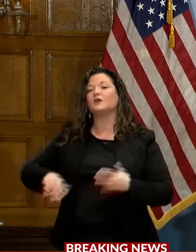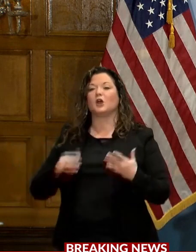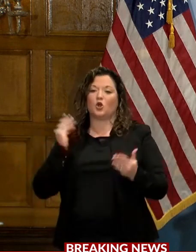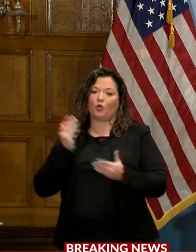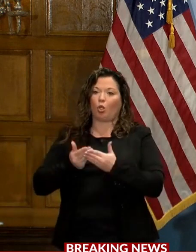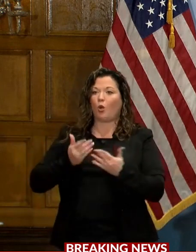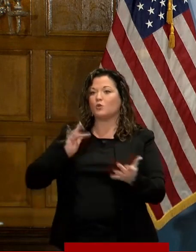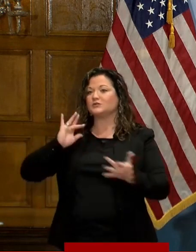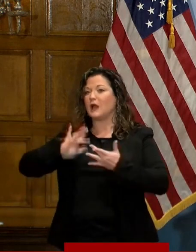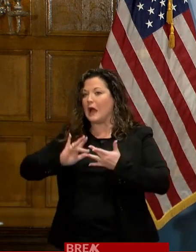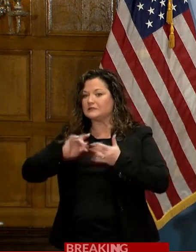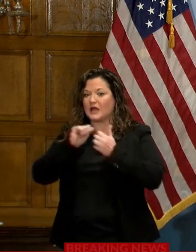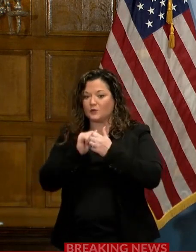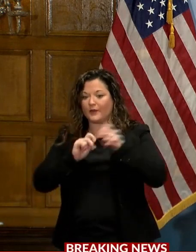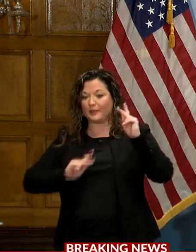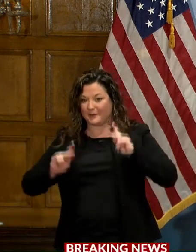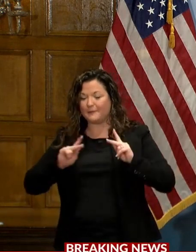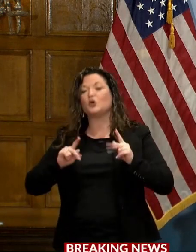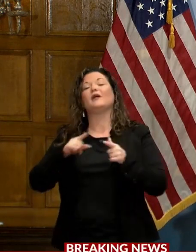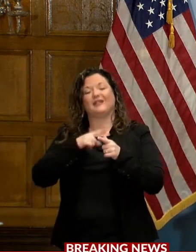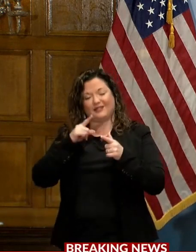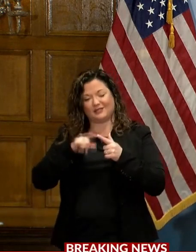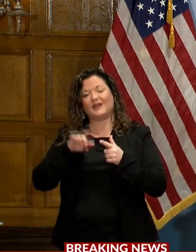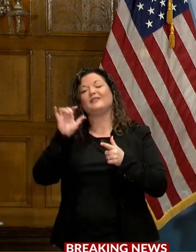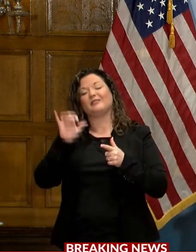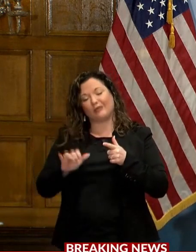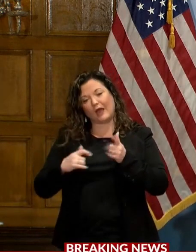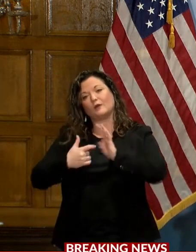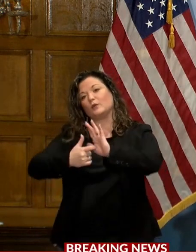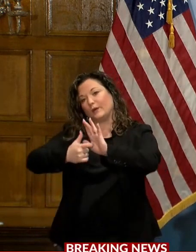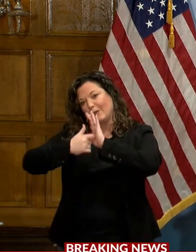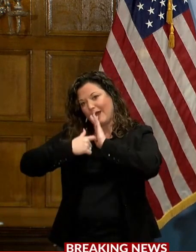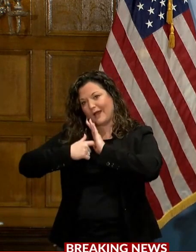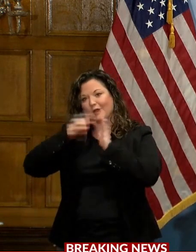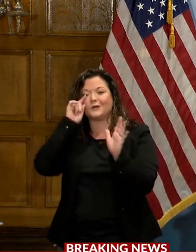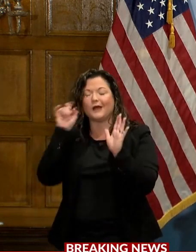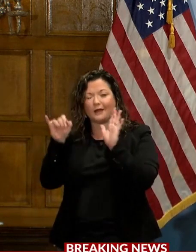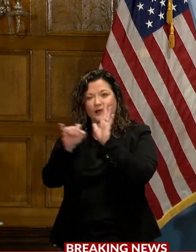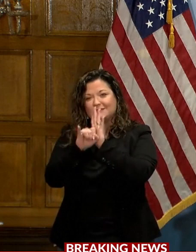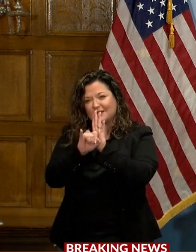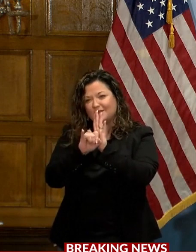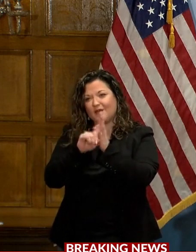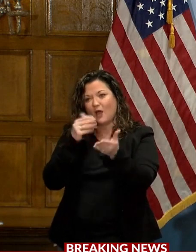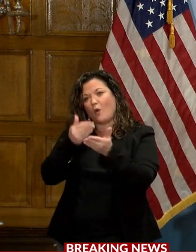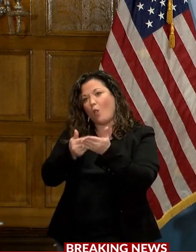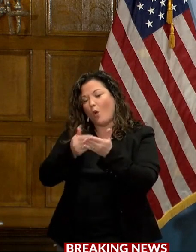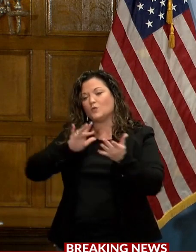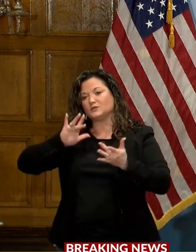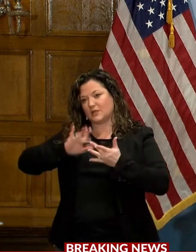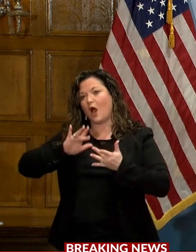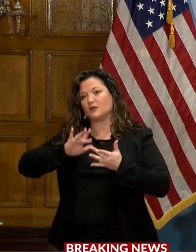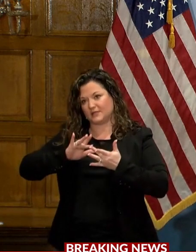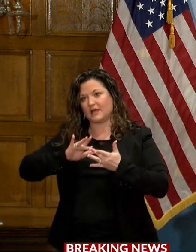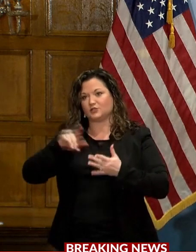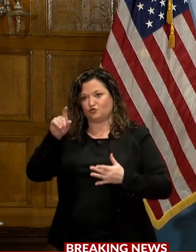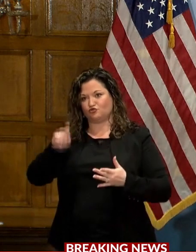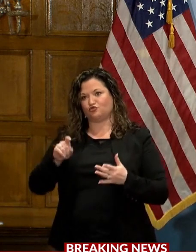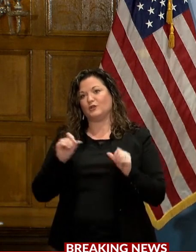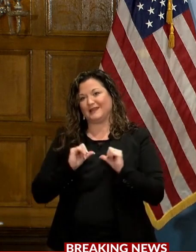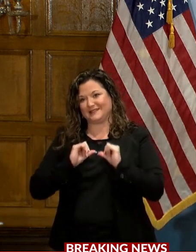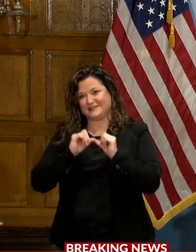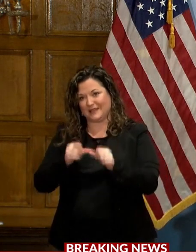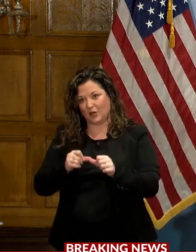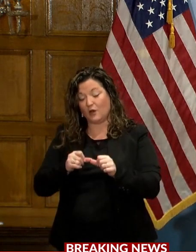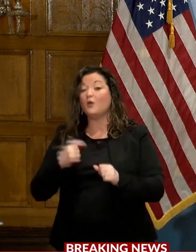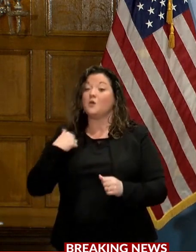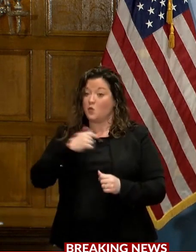contact with those individuals. That is an area where identifying probable close contacts should continue. And we believe